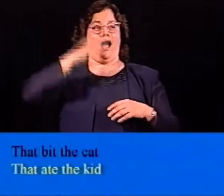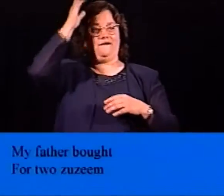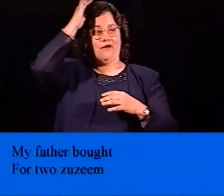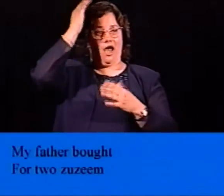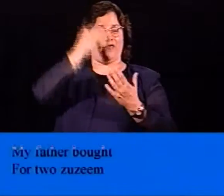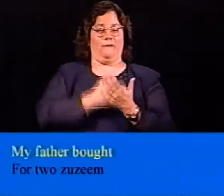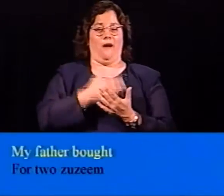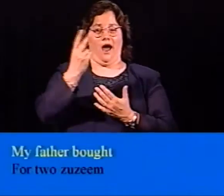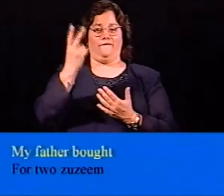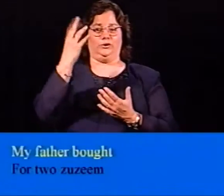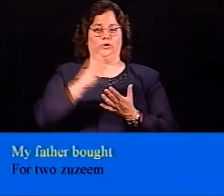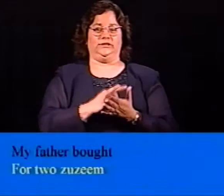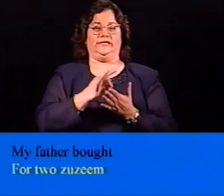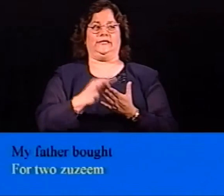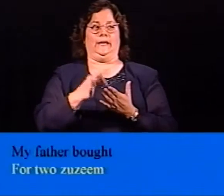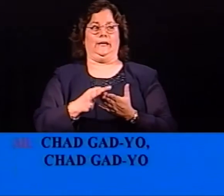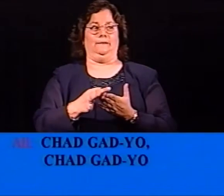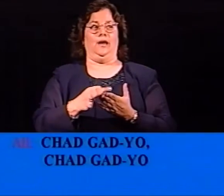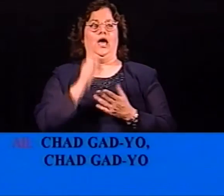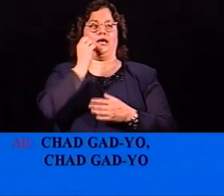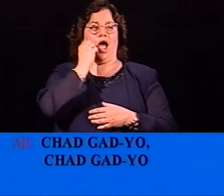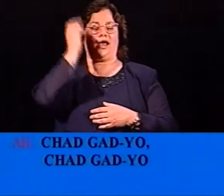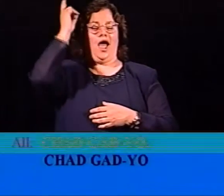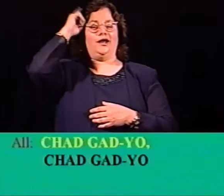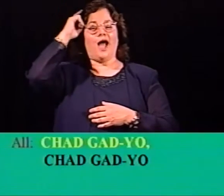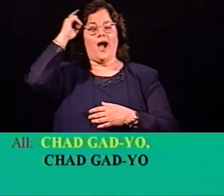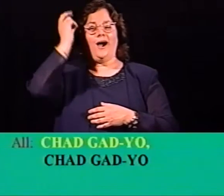2 zuzim. Had gayo, had gayo.